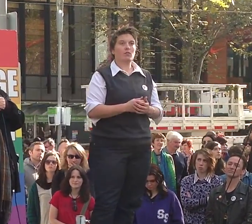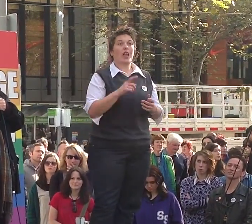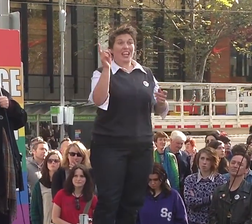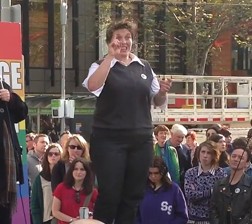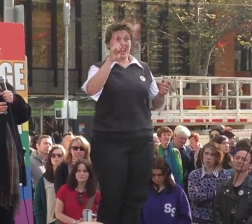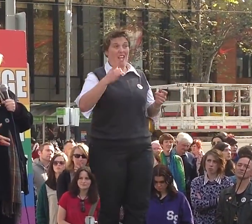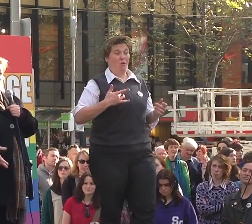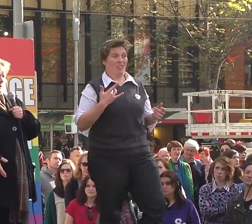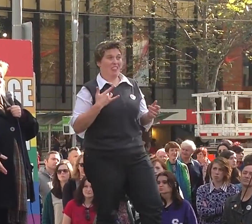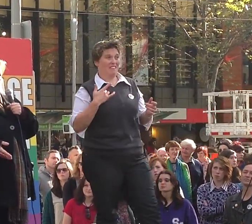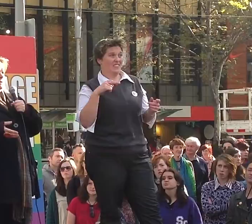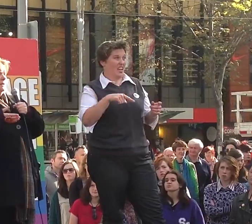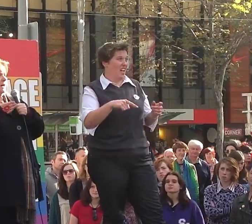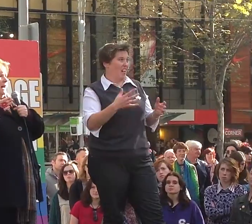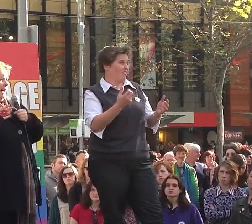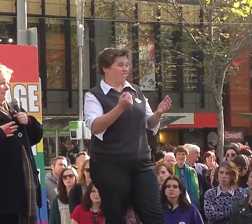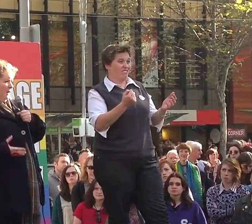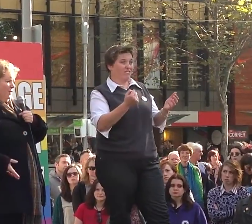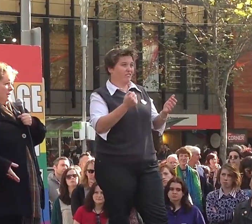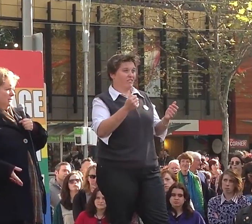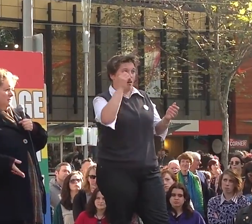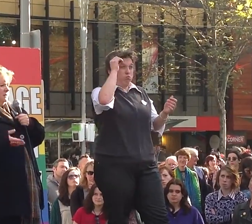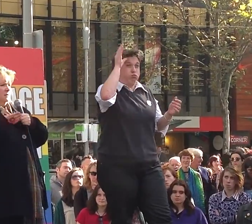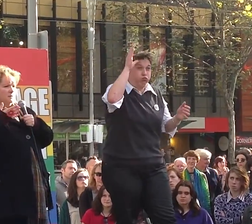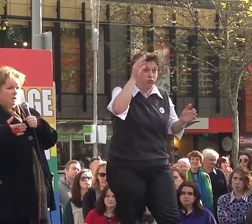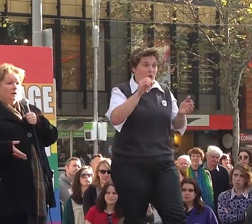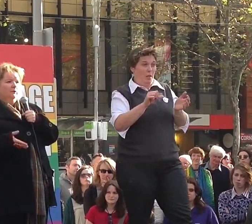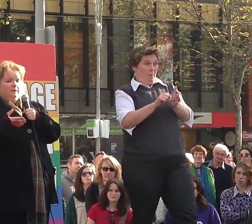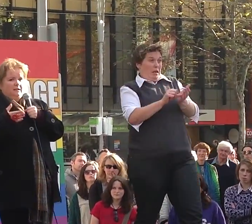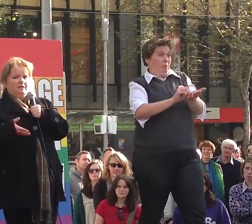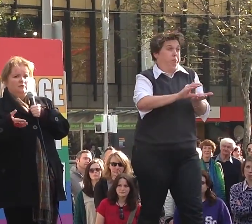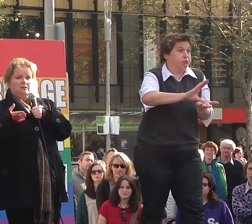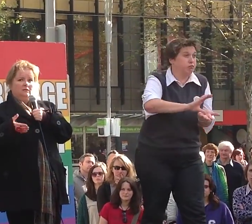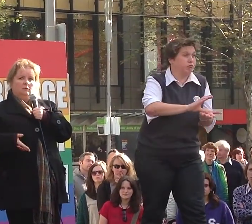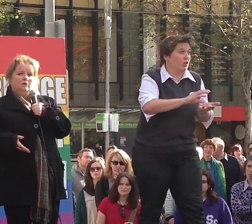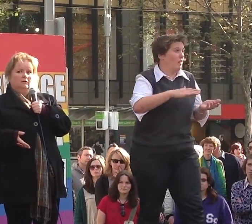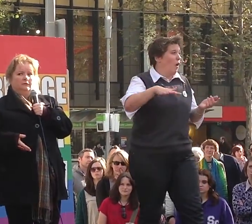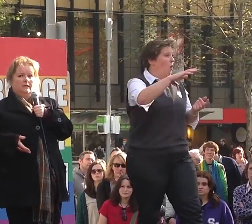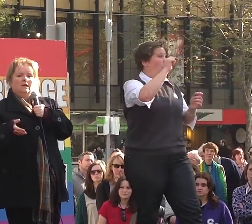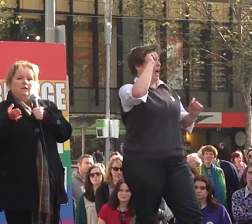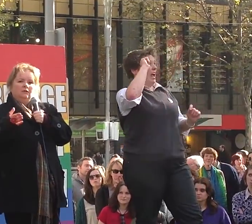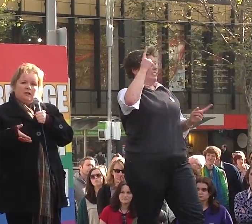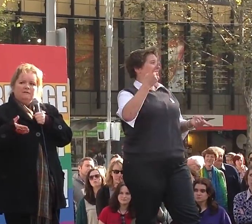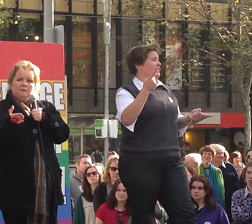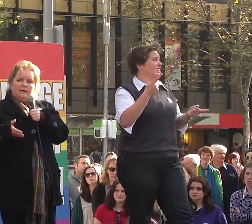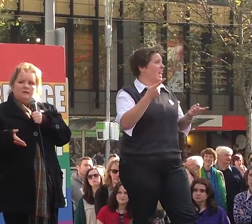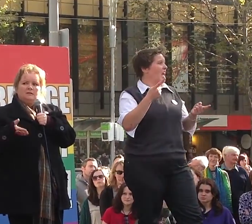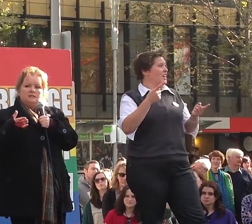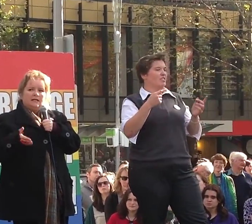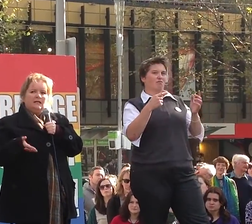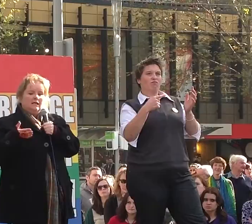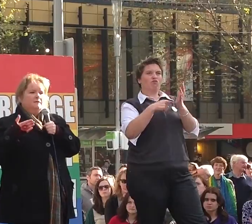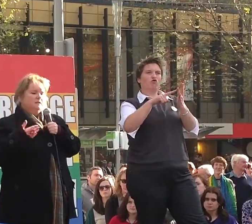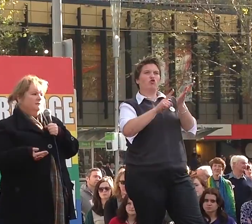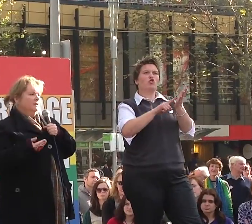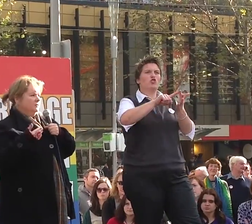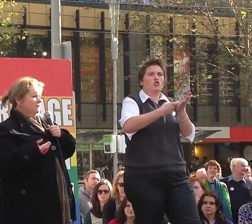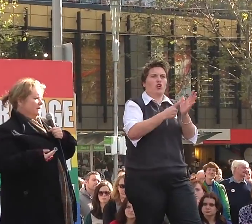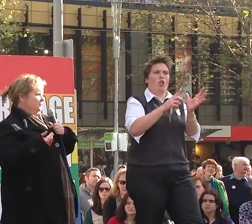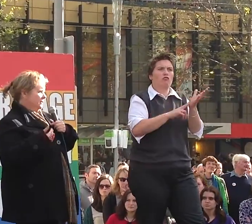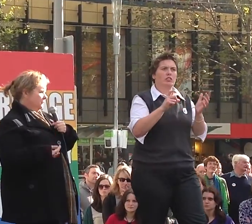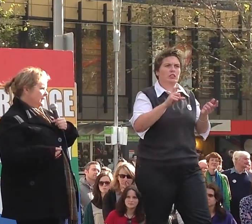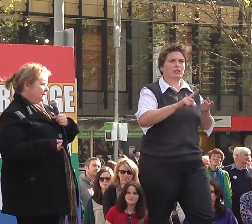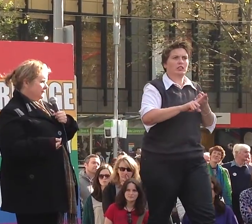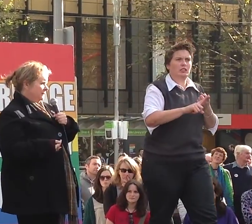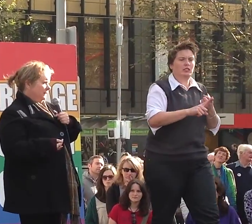affluent, prosperous, harmonious, tolerant countries in the world. Not everyone else is lucky enough to live in the sort